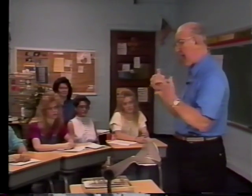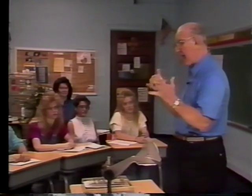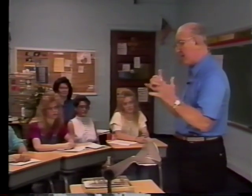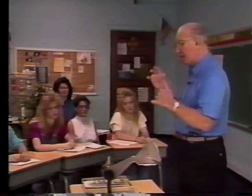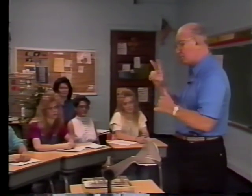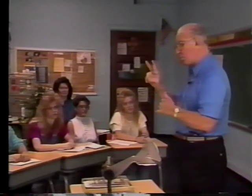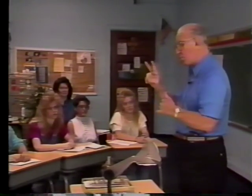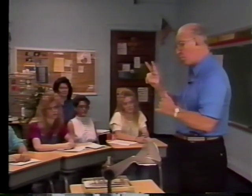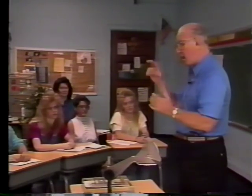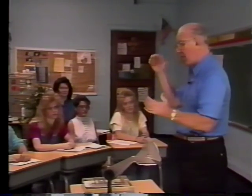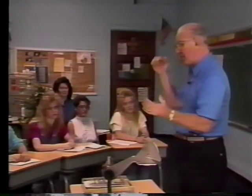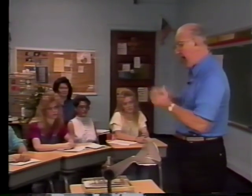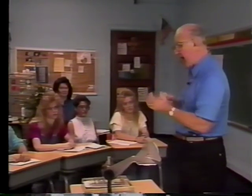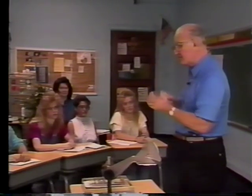played